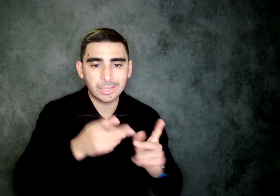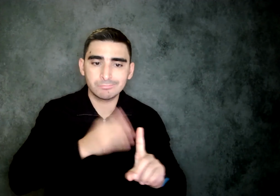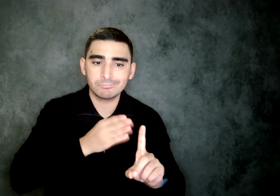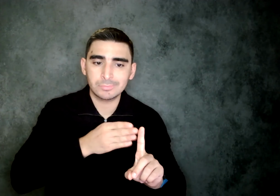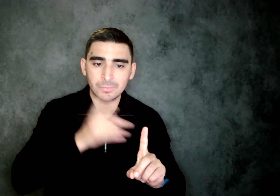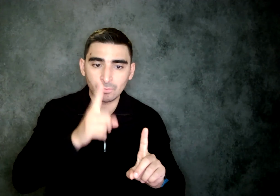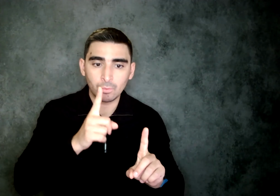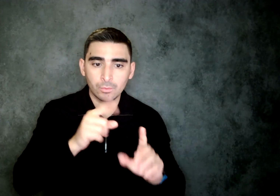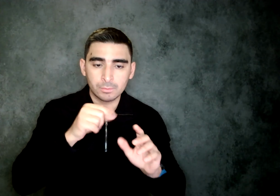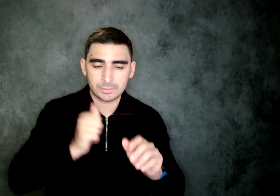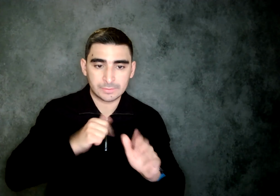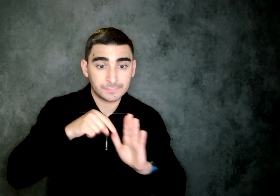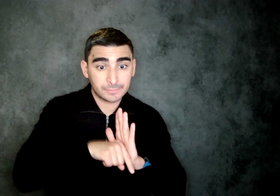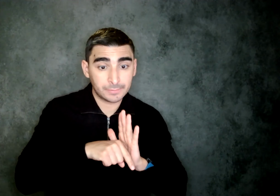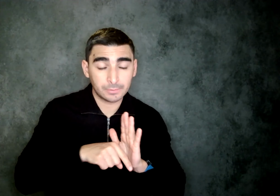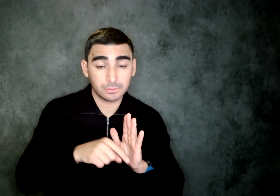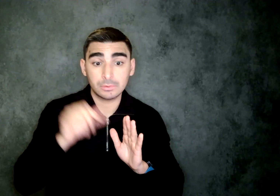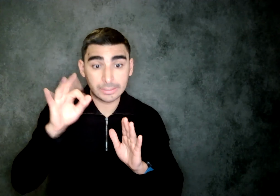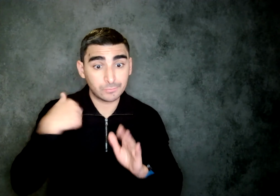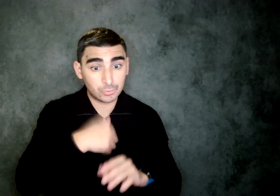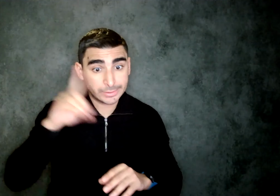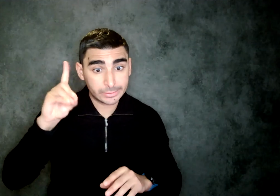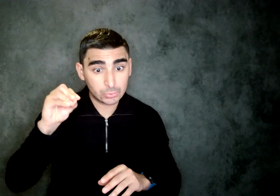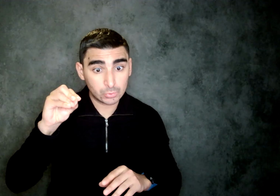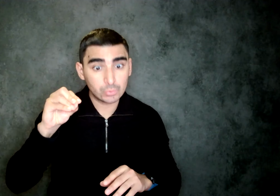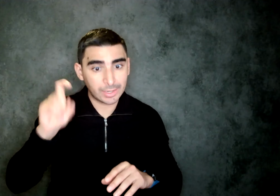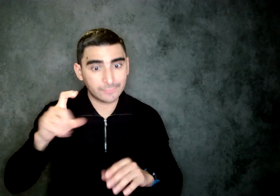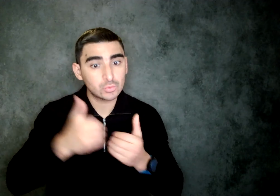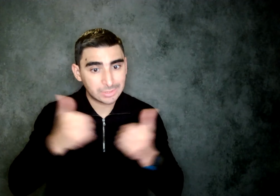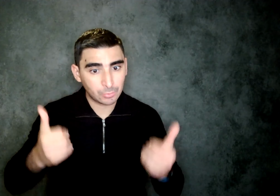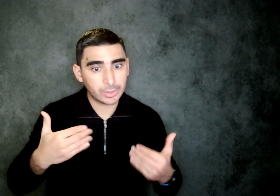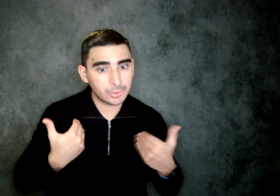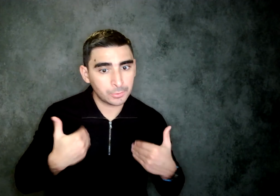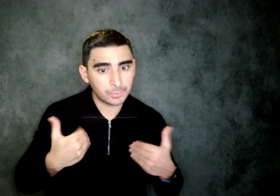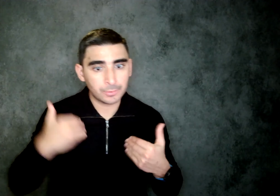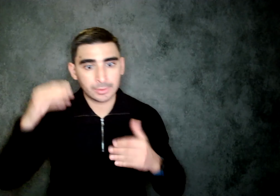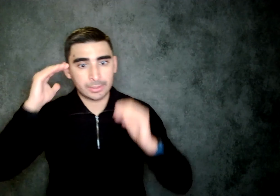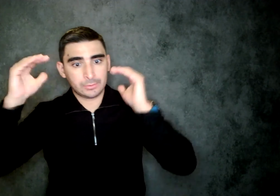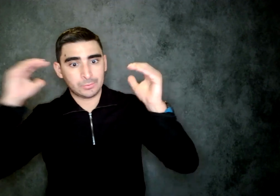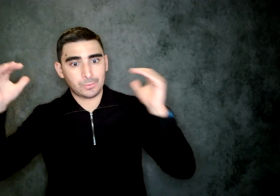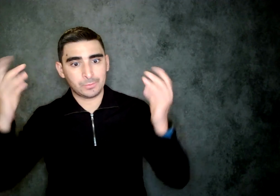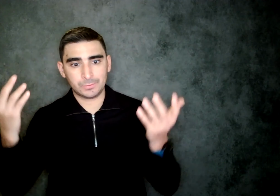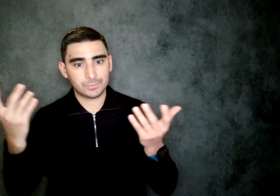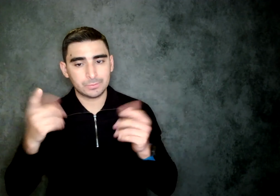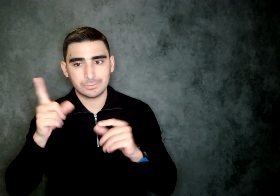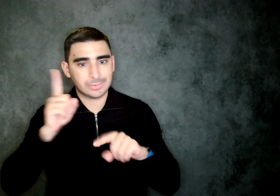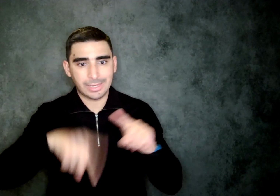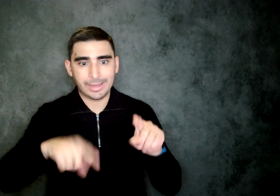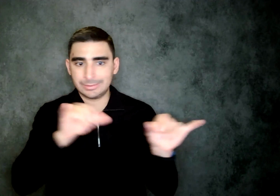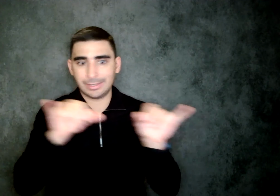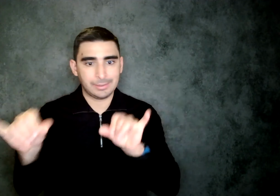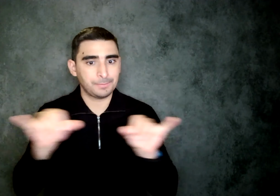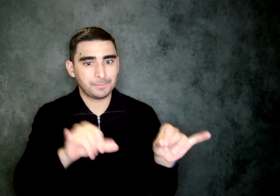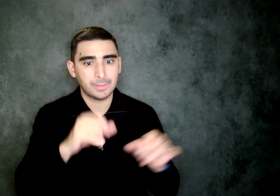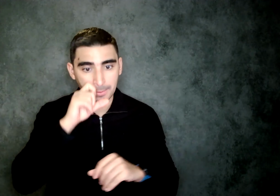do something like that, we need to separate youth, and we need to separate adults. They can't be served the same. I think we have too many